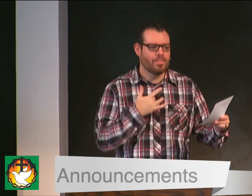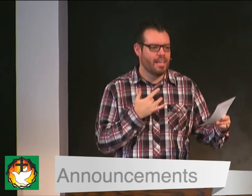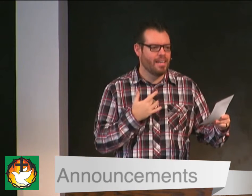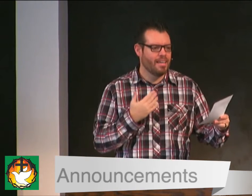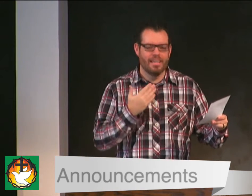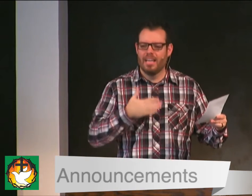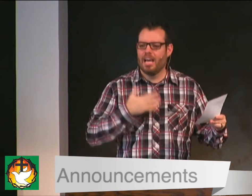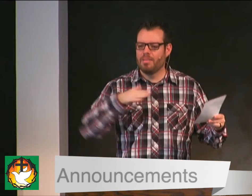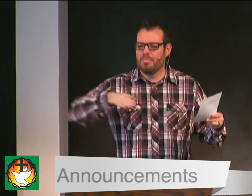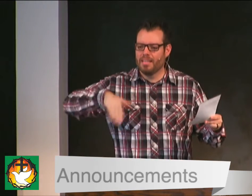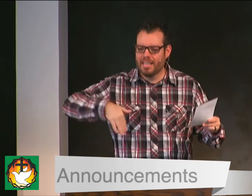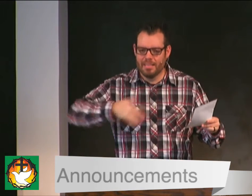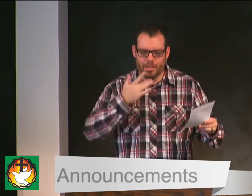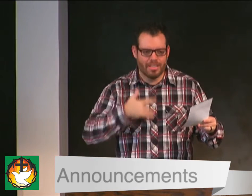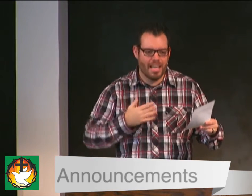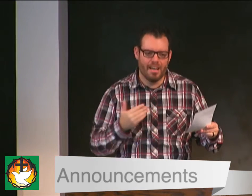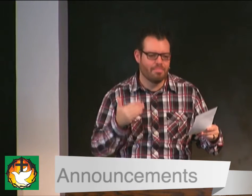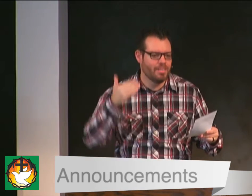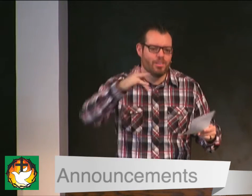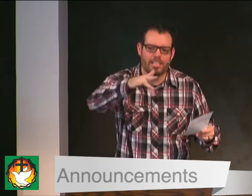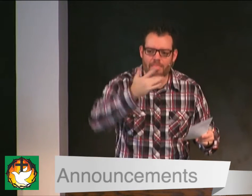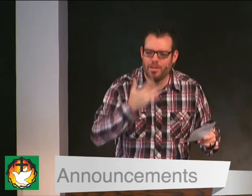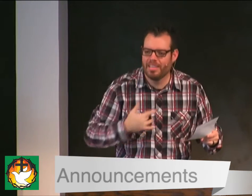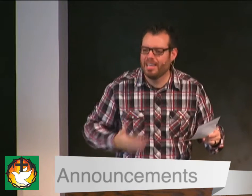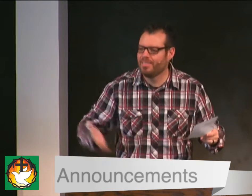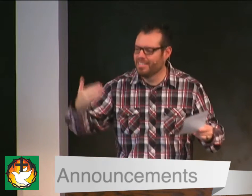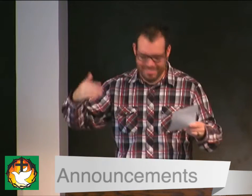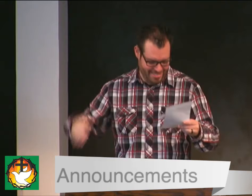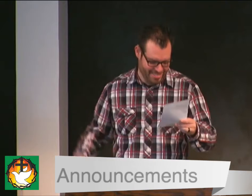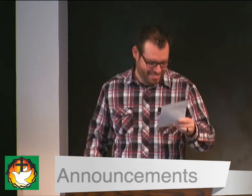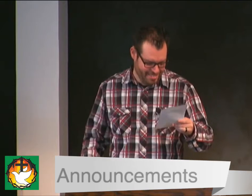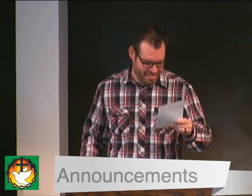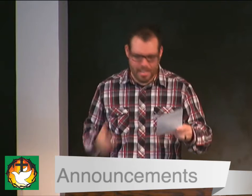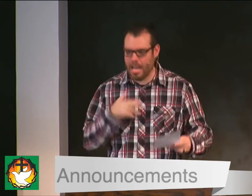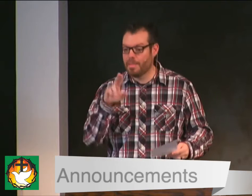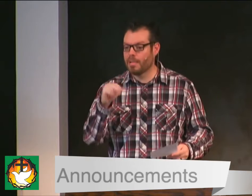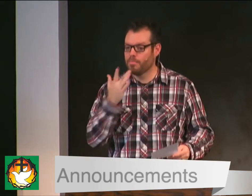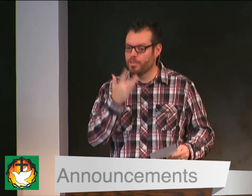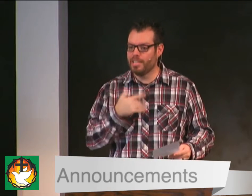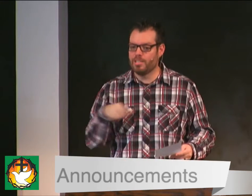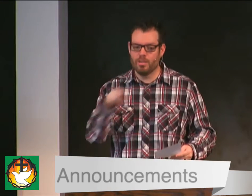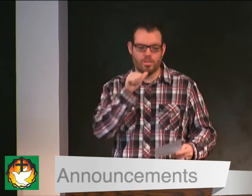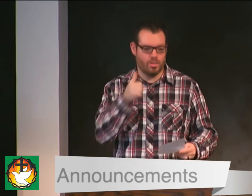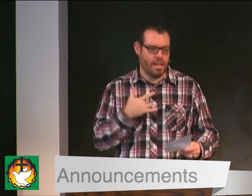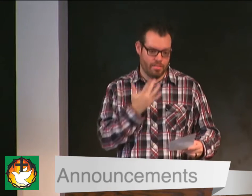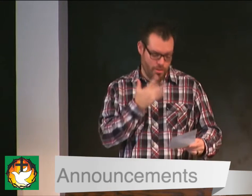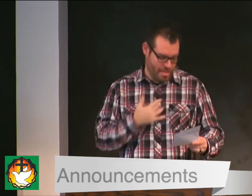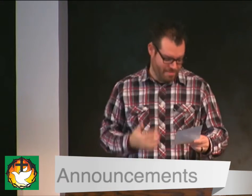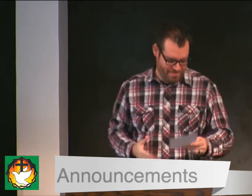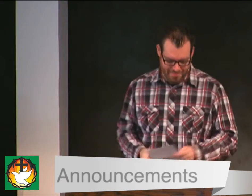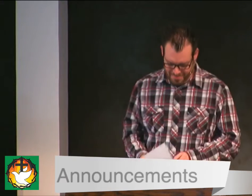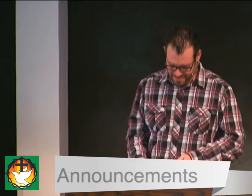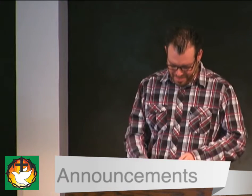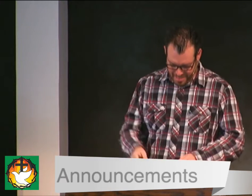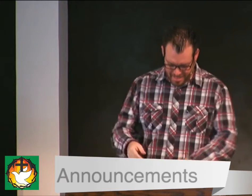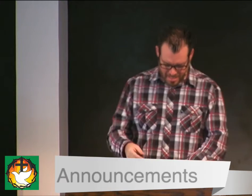happy birthday. Happy belated birthday. Happy early birthday, whatever. And happy unbirthday to those who don't have a